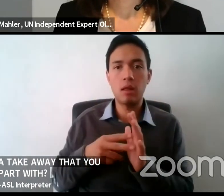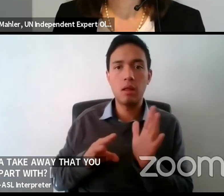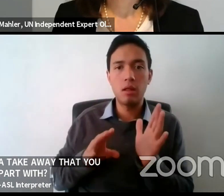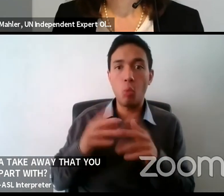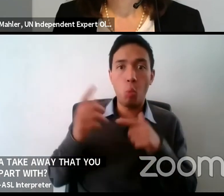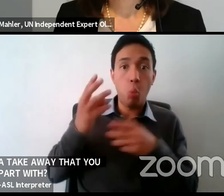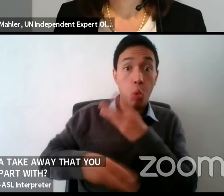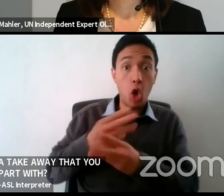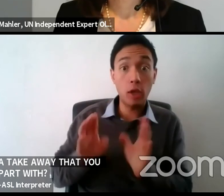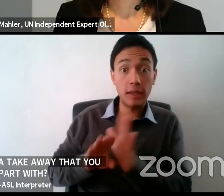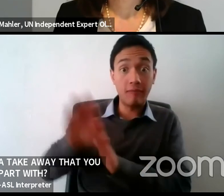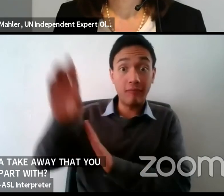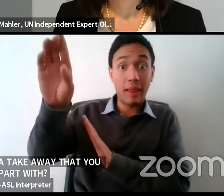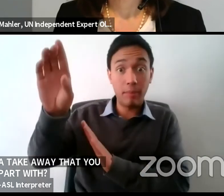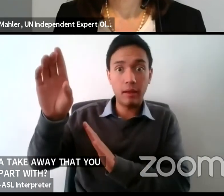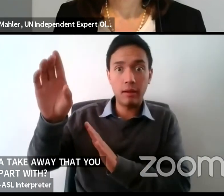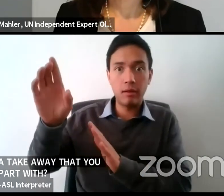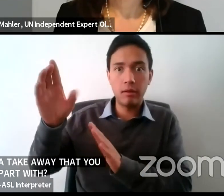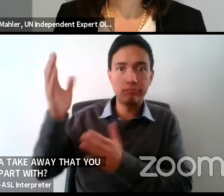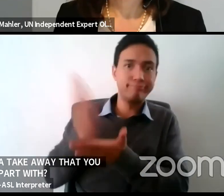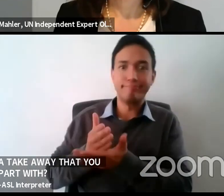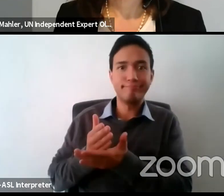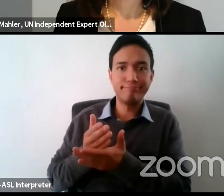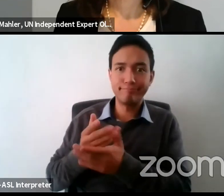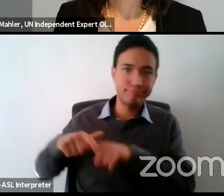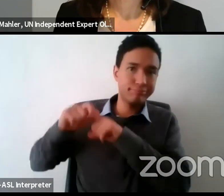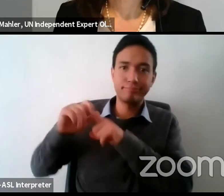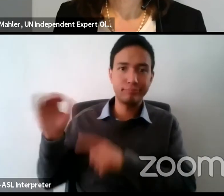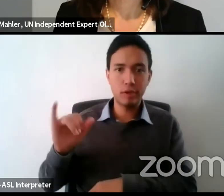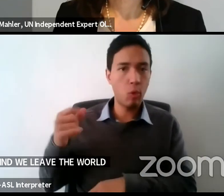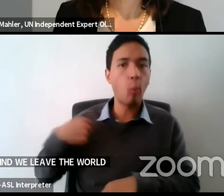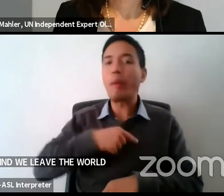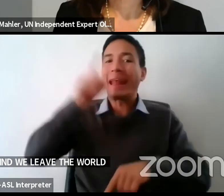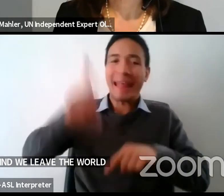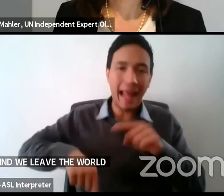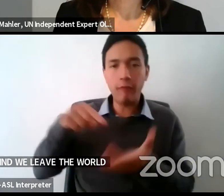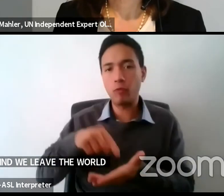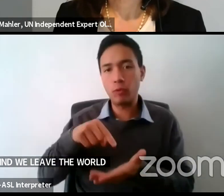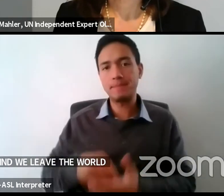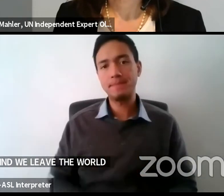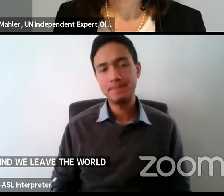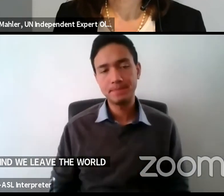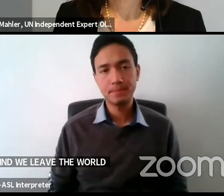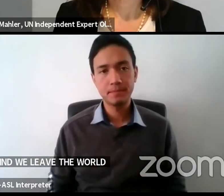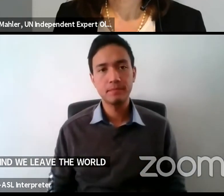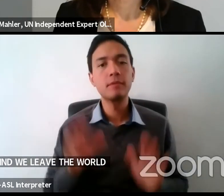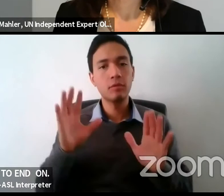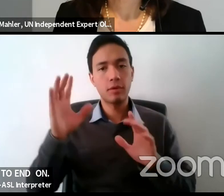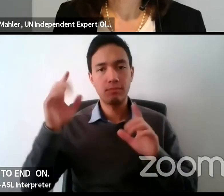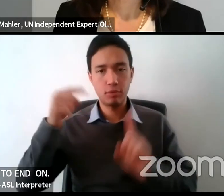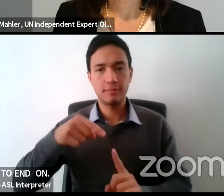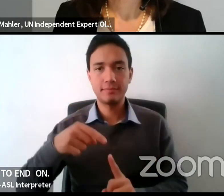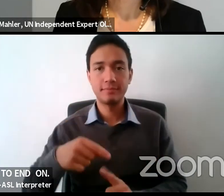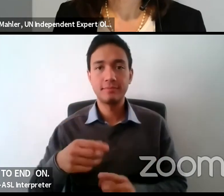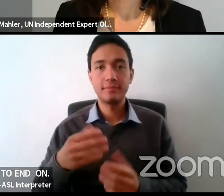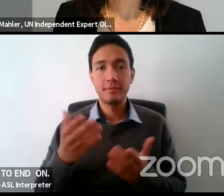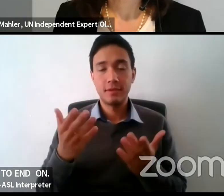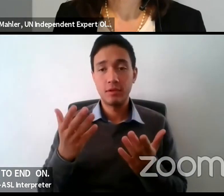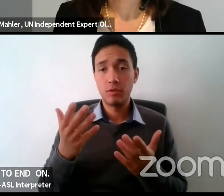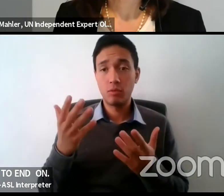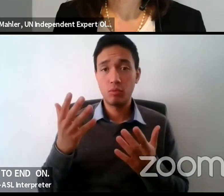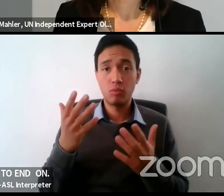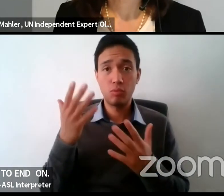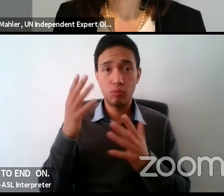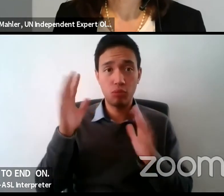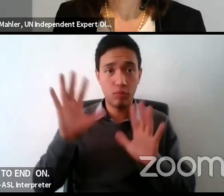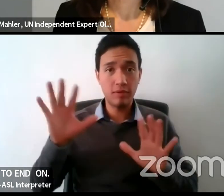afford it. Fantastic, a great point to end on. And I would just invite our wonderful panelists, if they can have a look at the